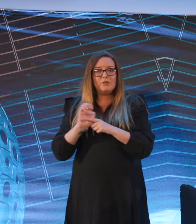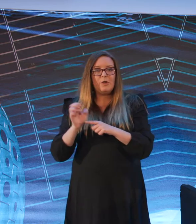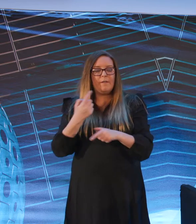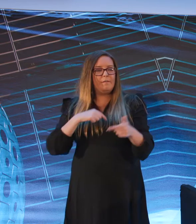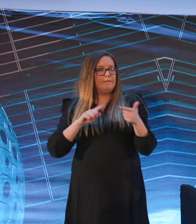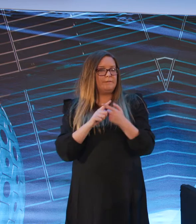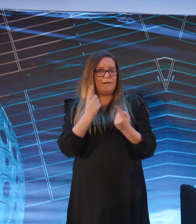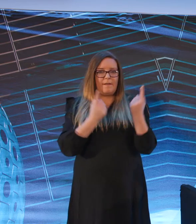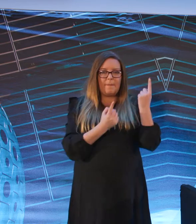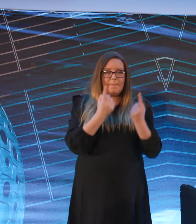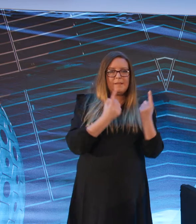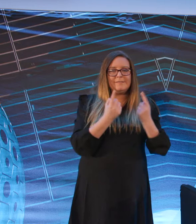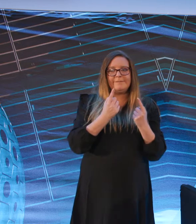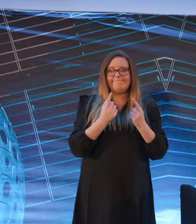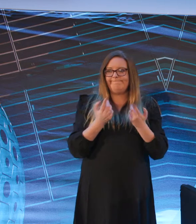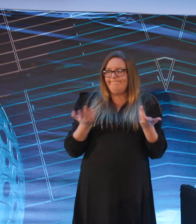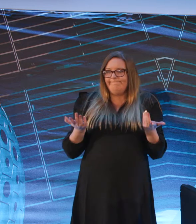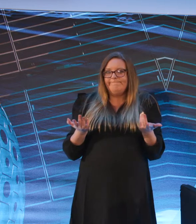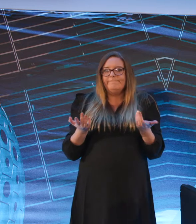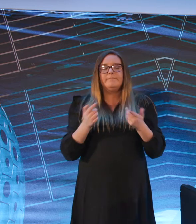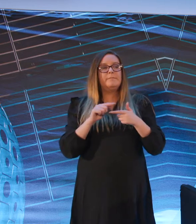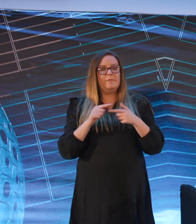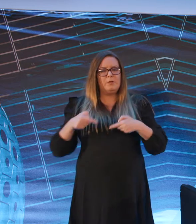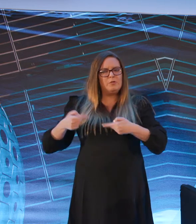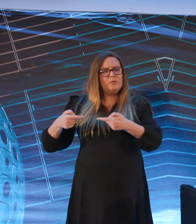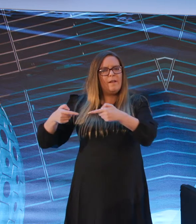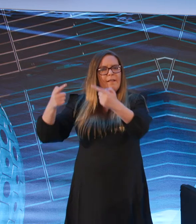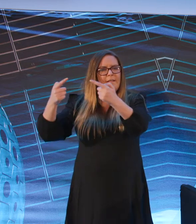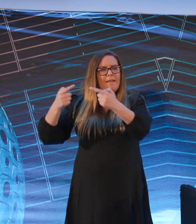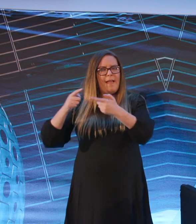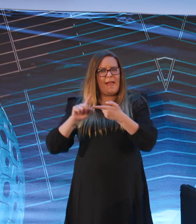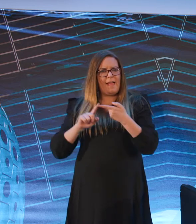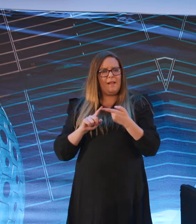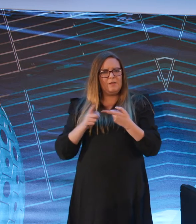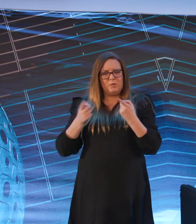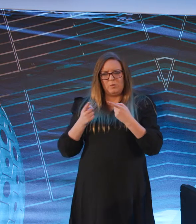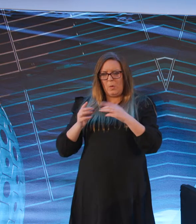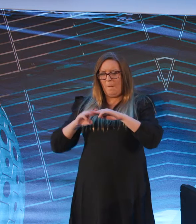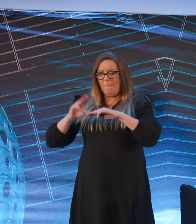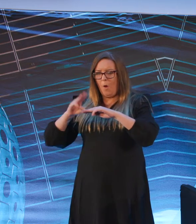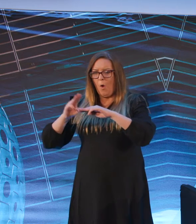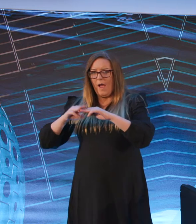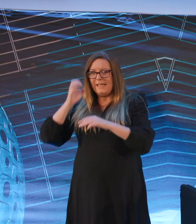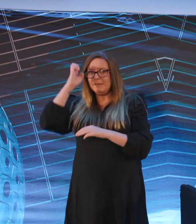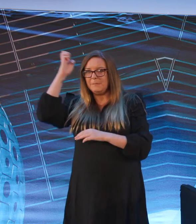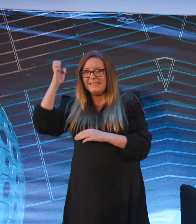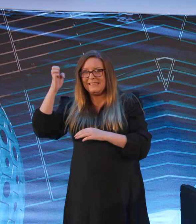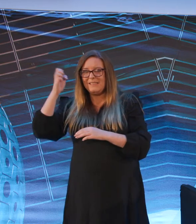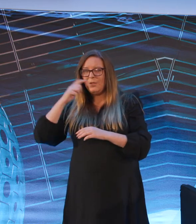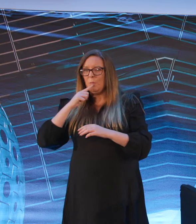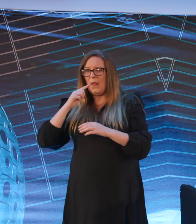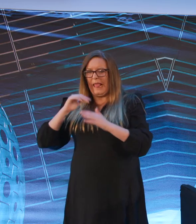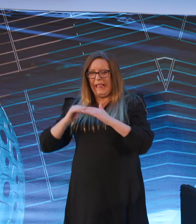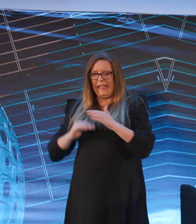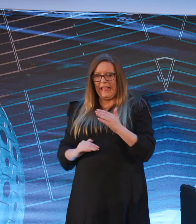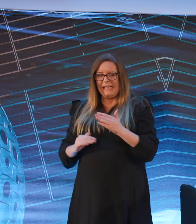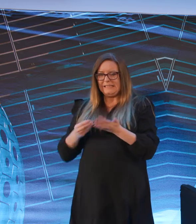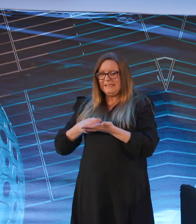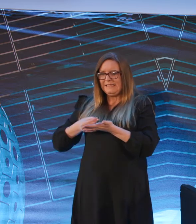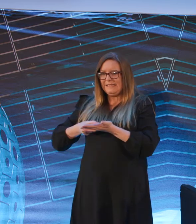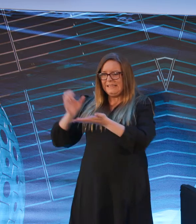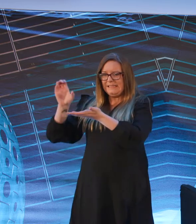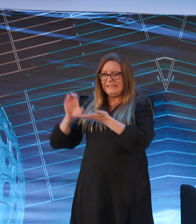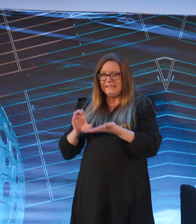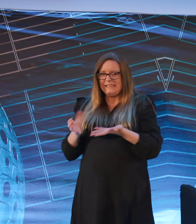increased competition, and expectations to do more with less. Yet we share a